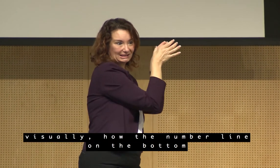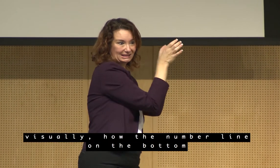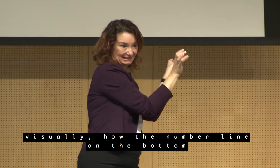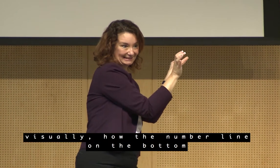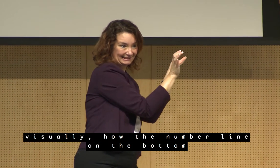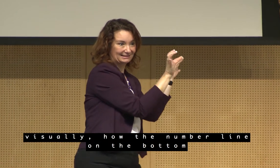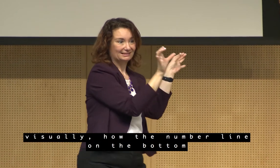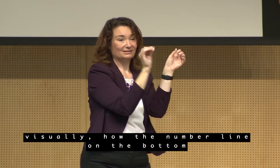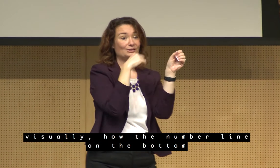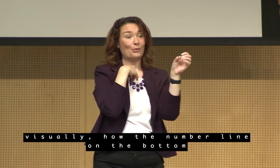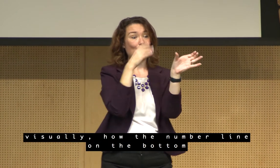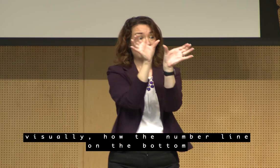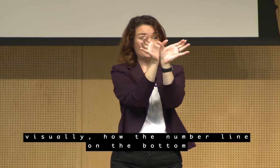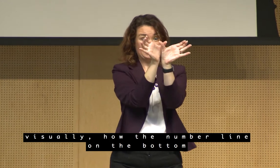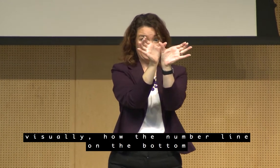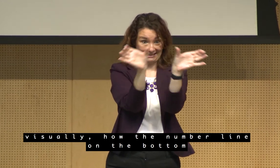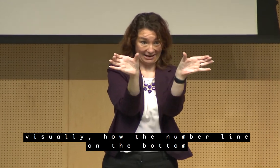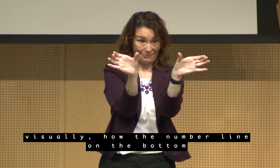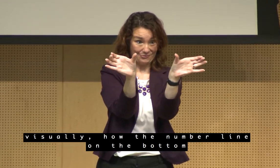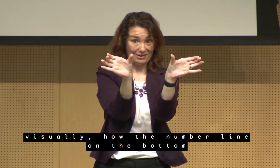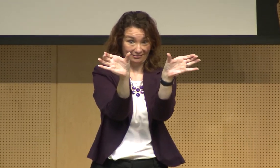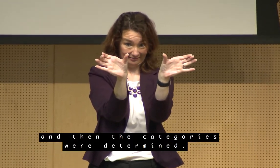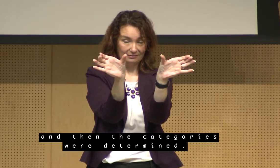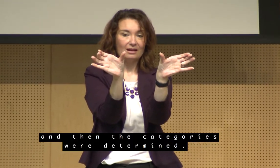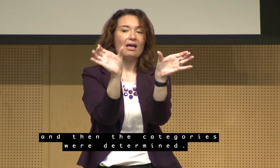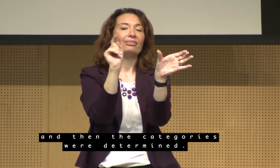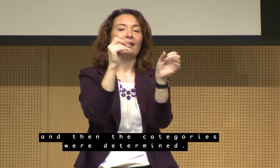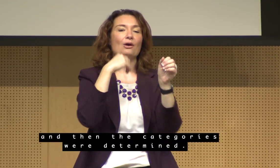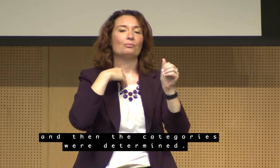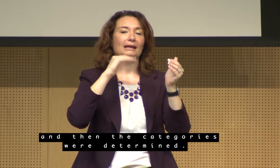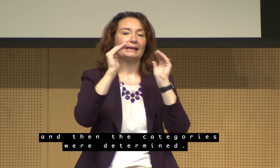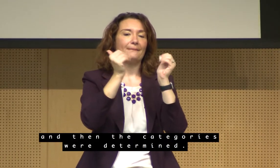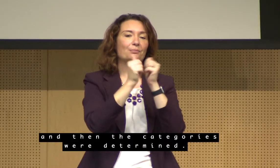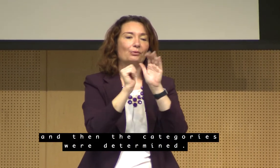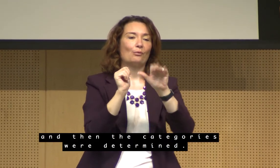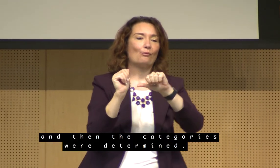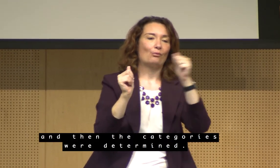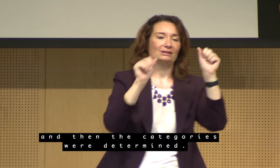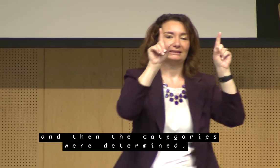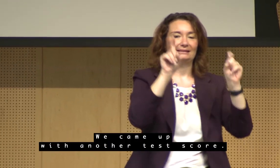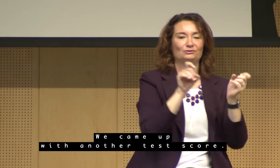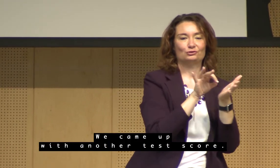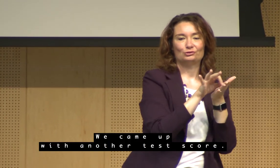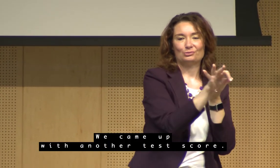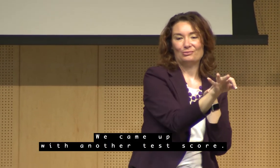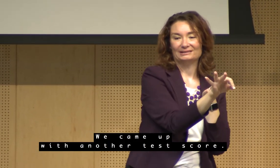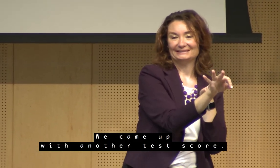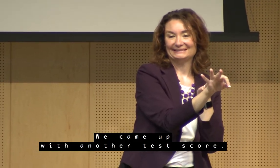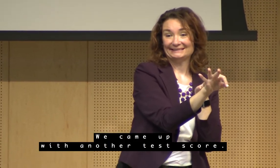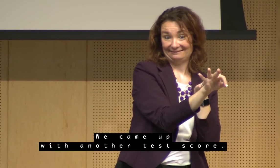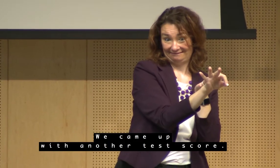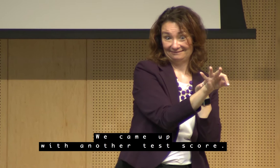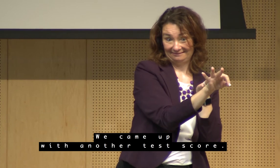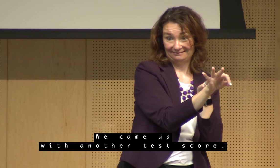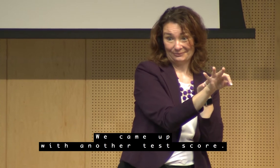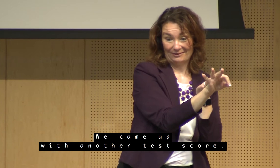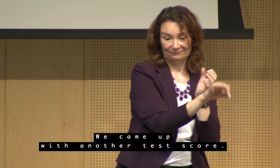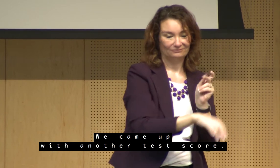visually how the number line on the bottom and then the categories were determined. We came up with another test